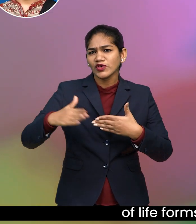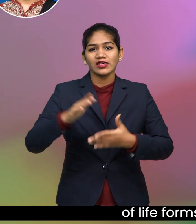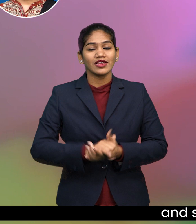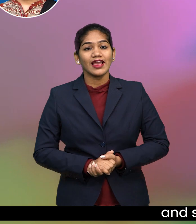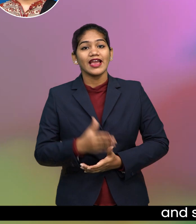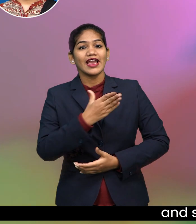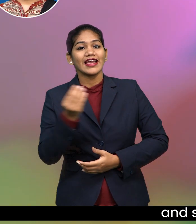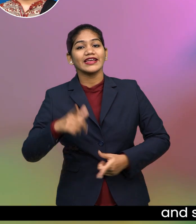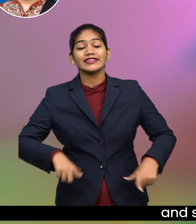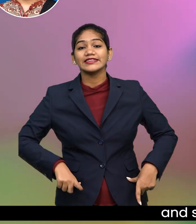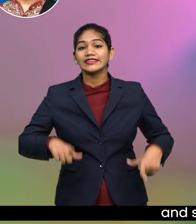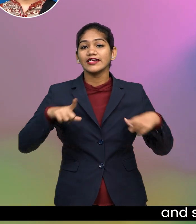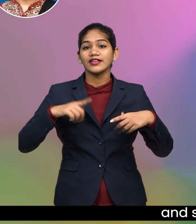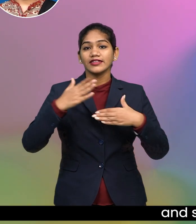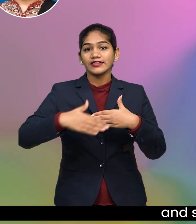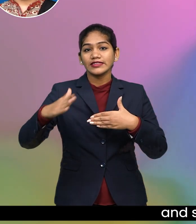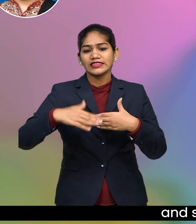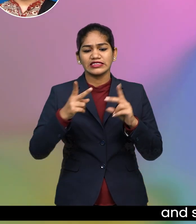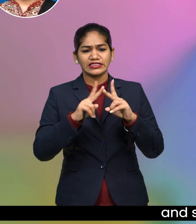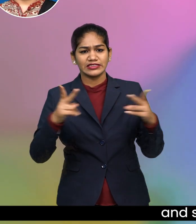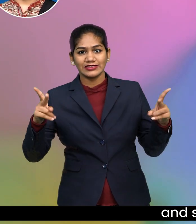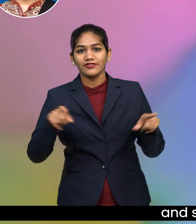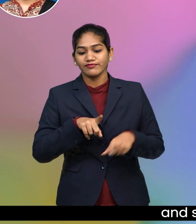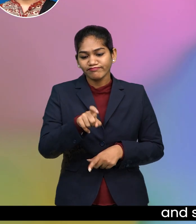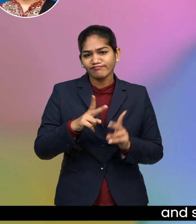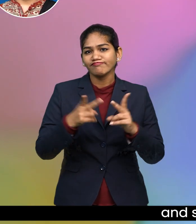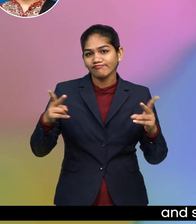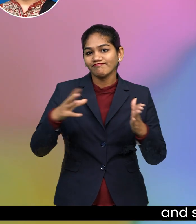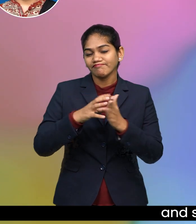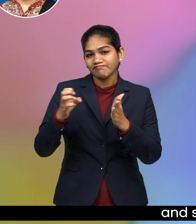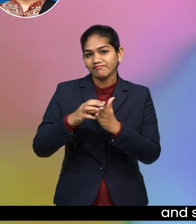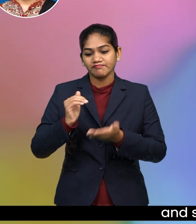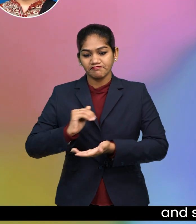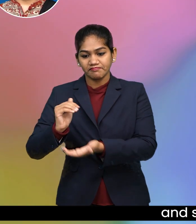continuity and survival of the species.